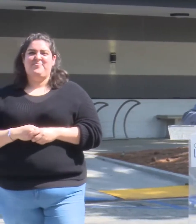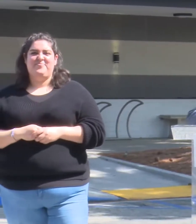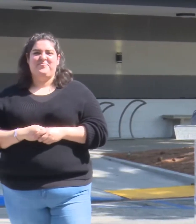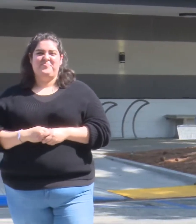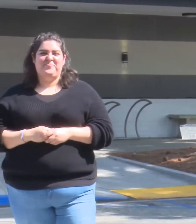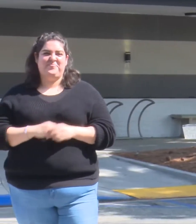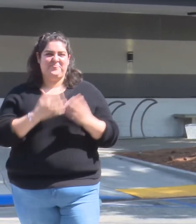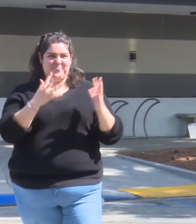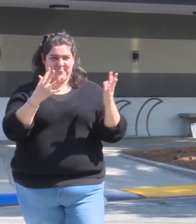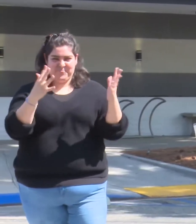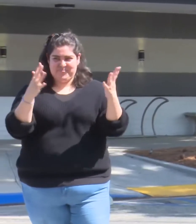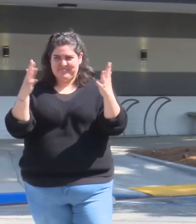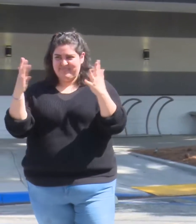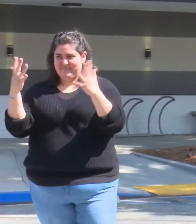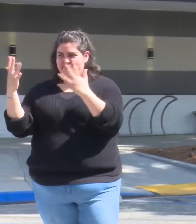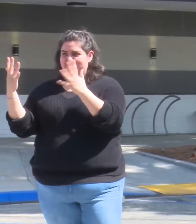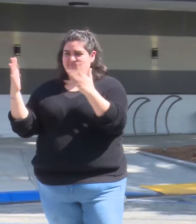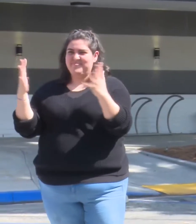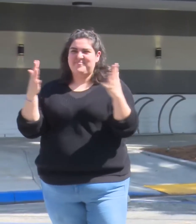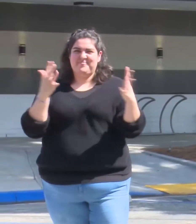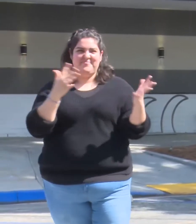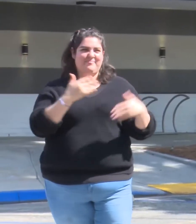Thank you. Thank you so much.